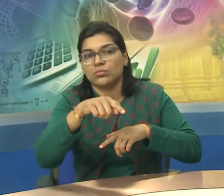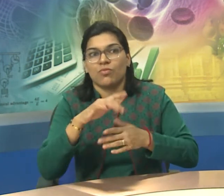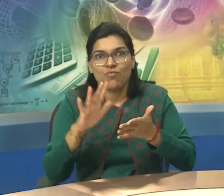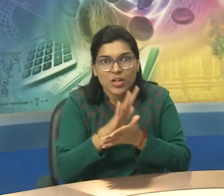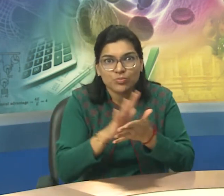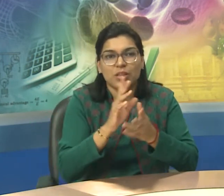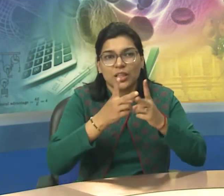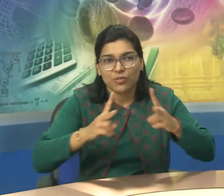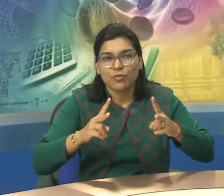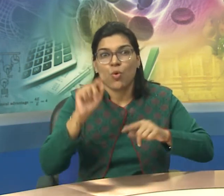cost reduction